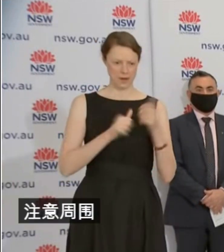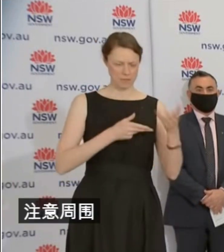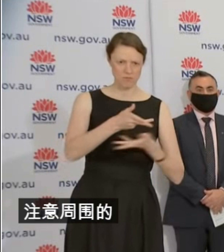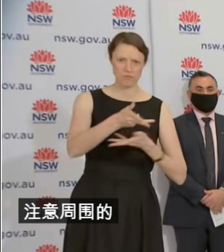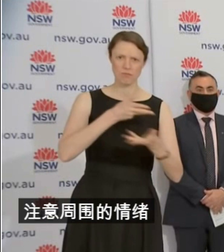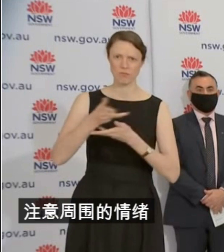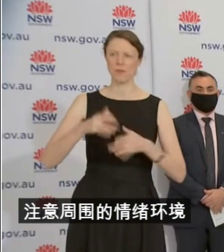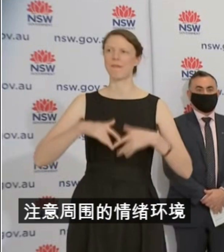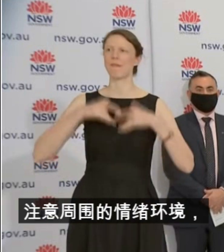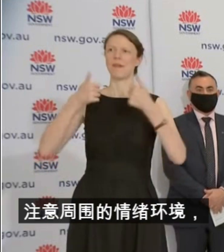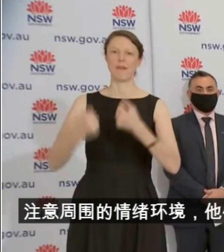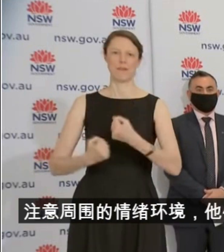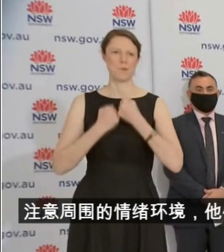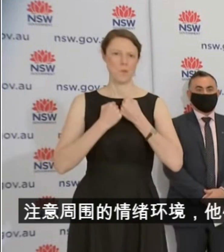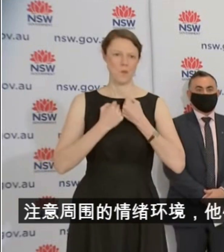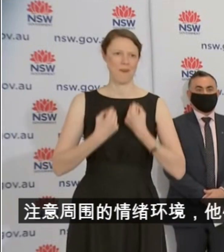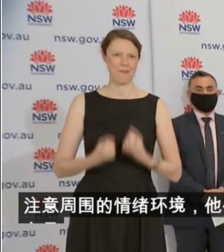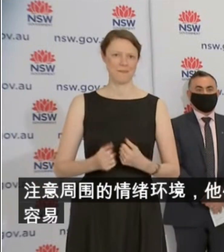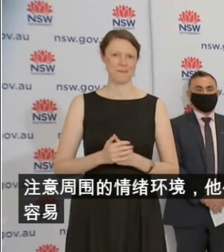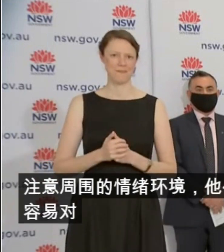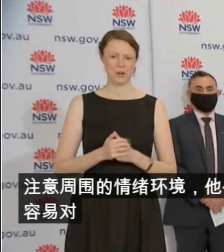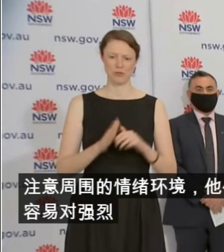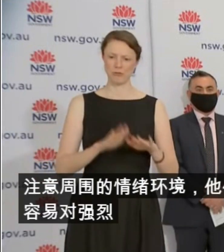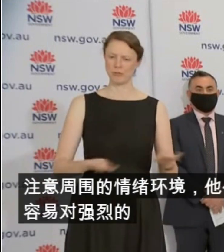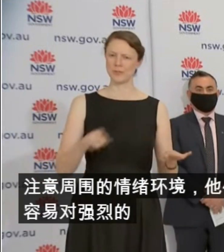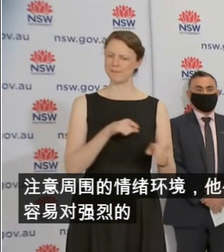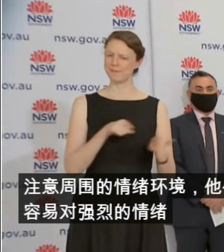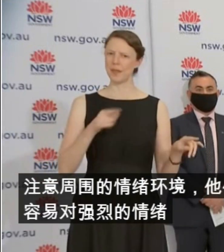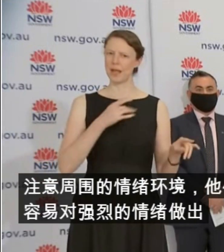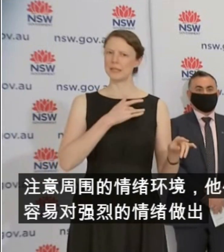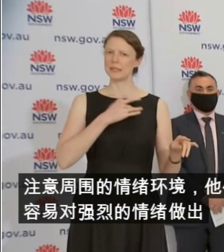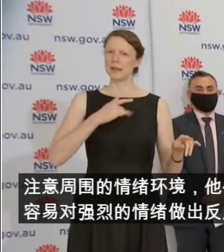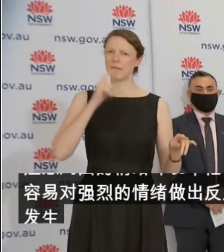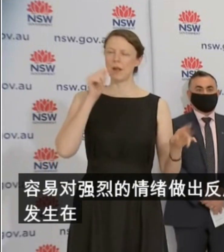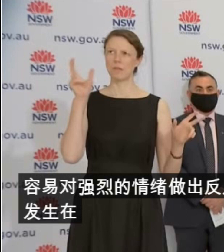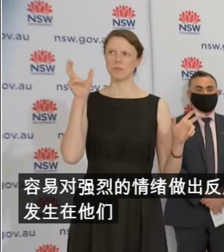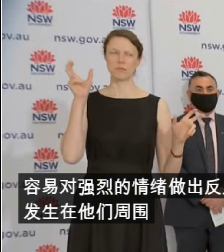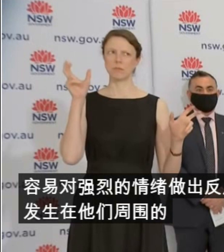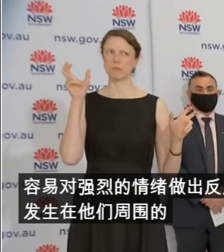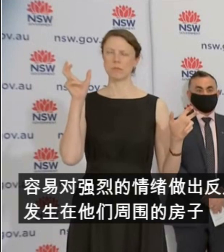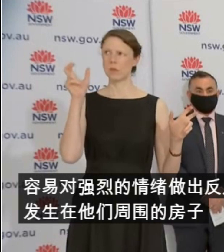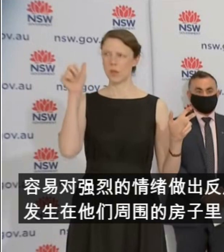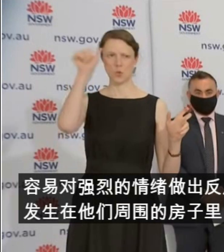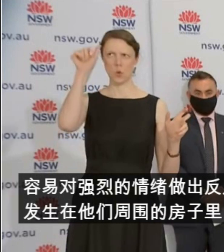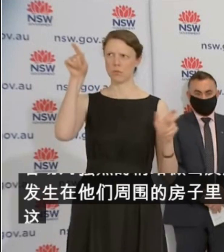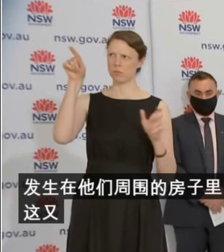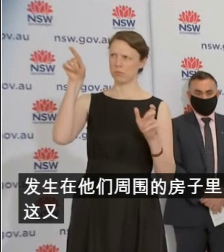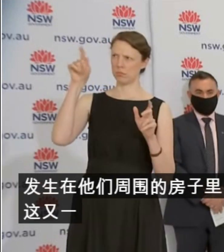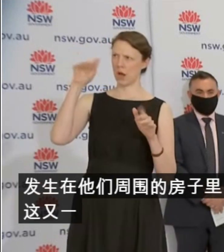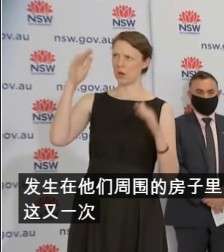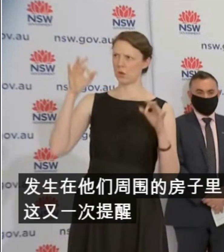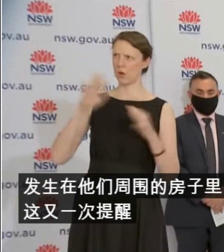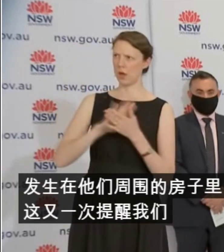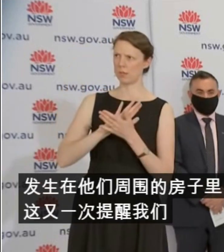that's around them. They very, very easily react to strong emotions that are happening in the house around them, and it's yet